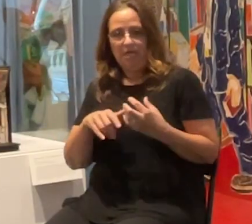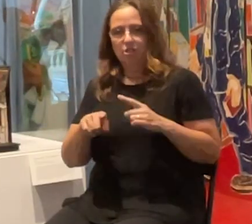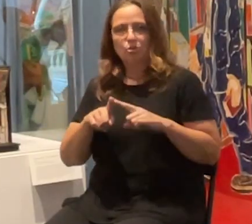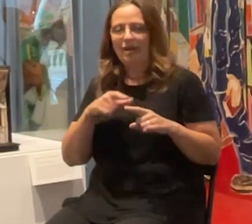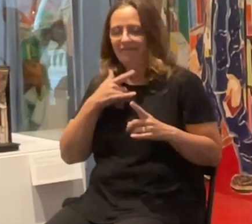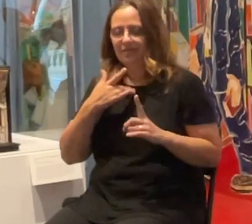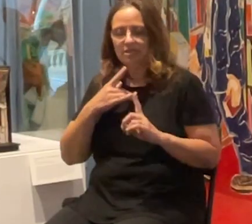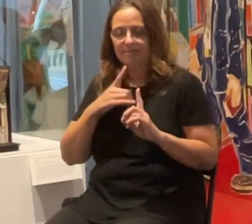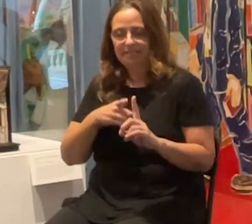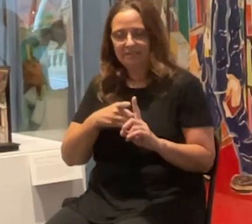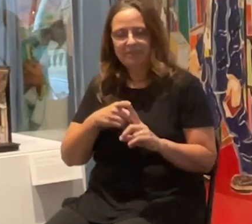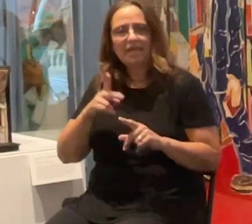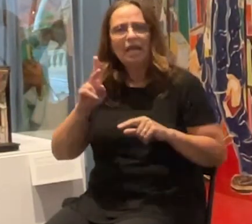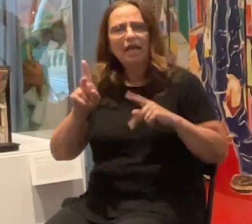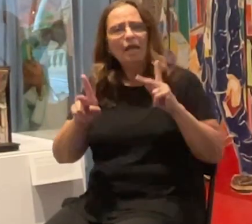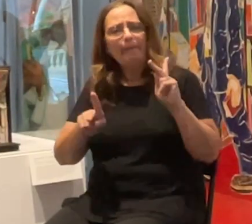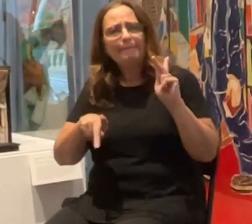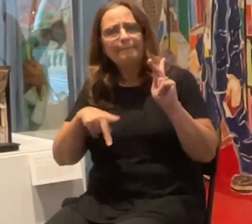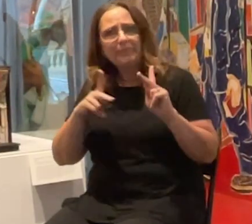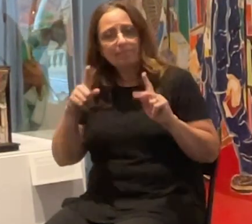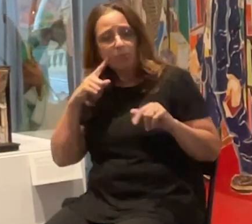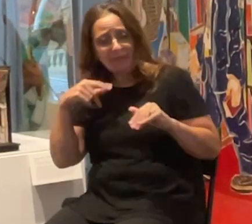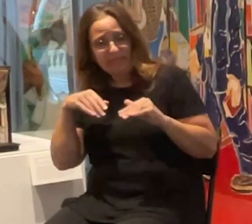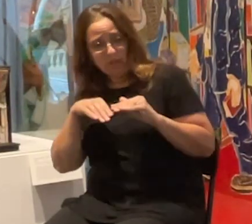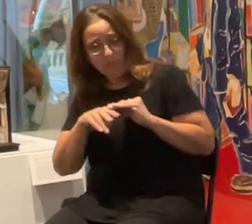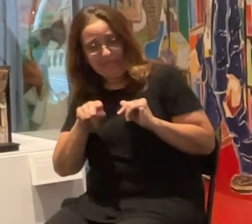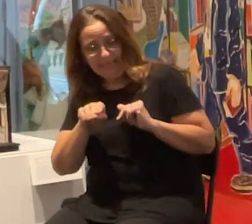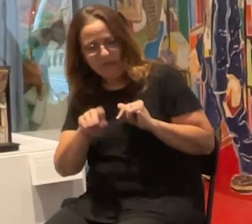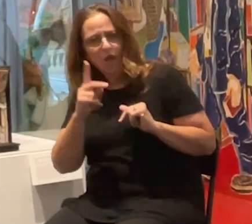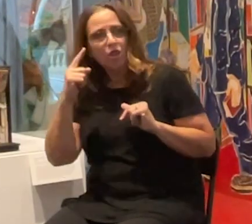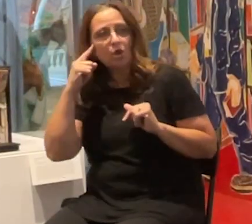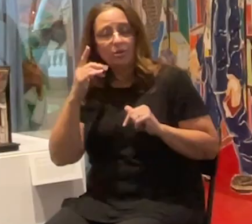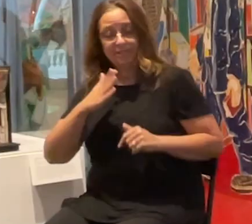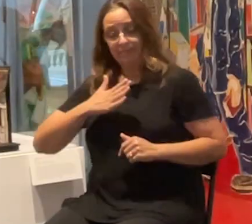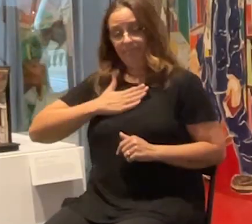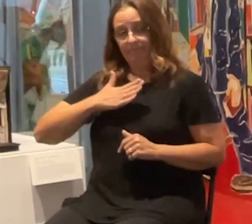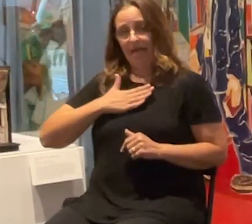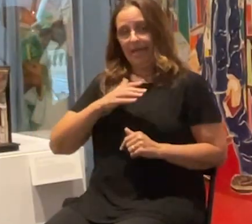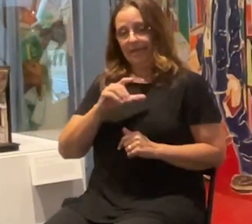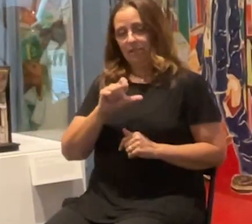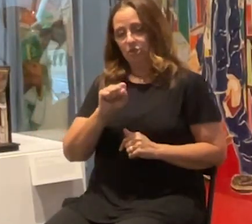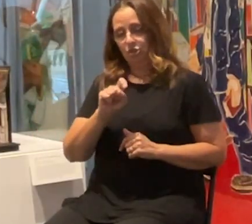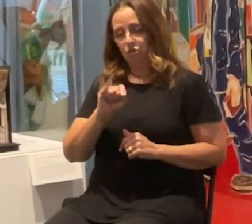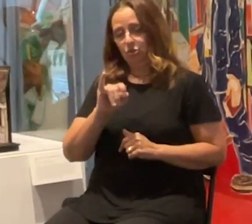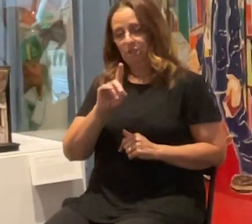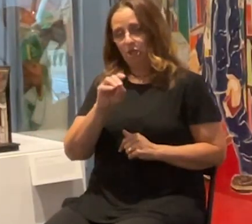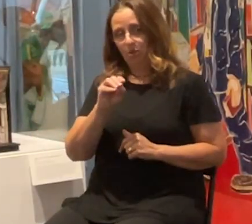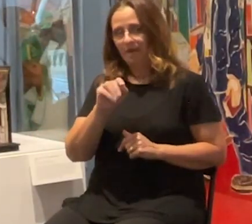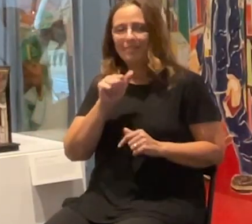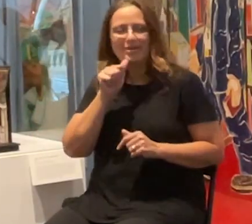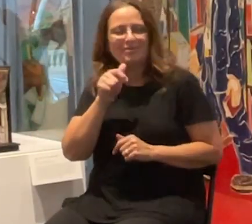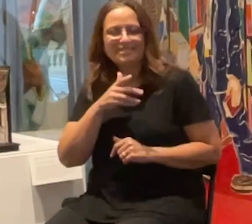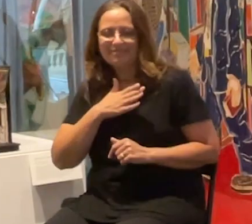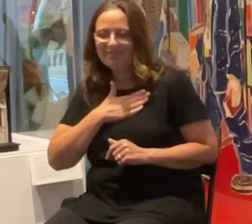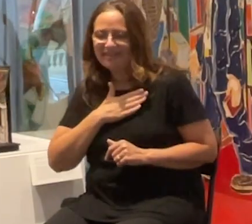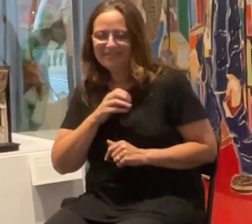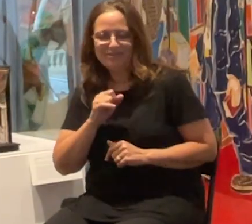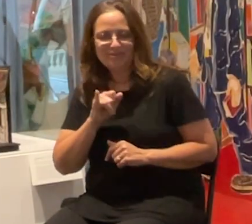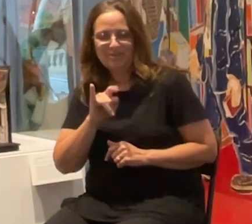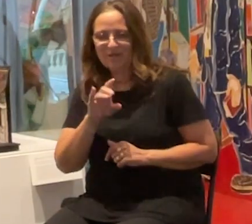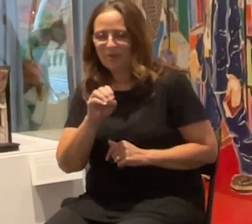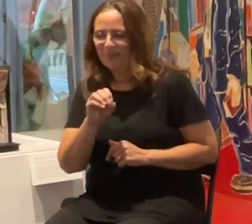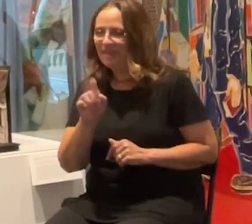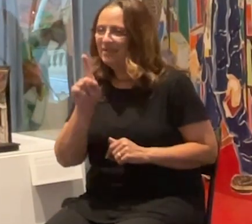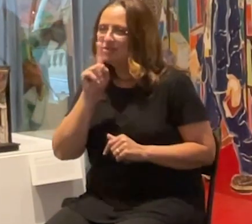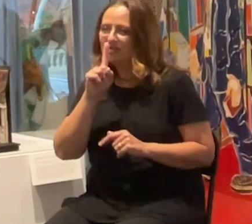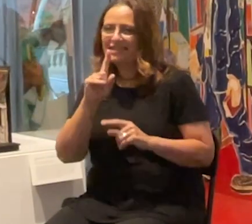studio, and that was not it. It was more in a kind of a prototypical studio where the topic of it was